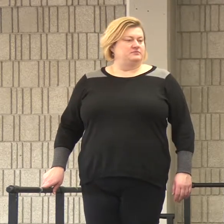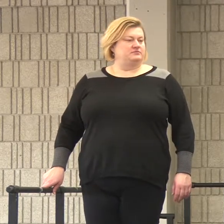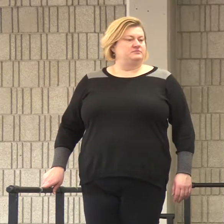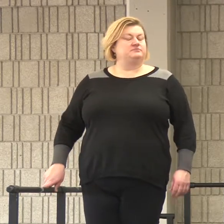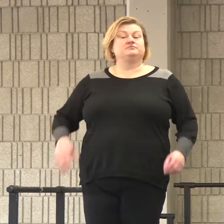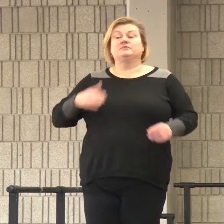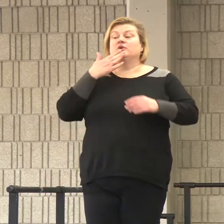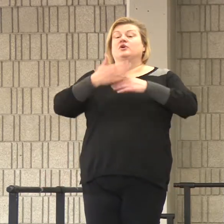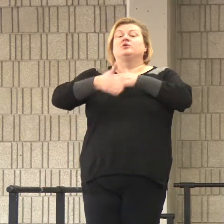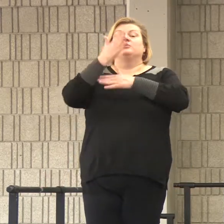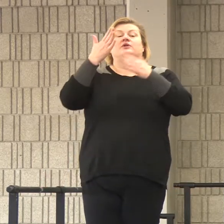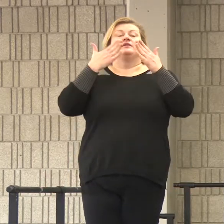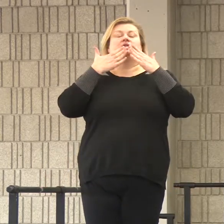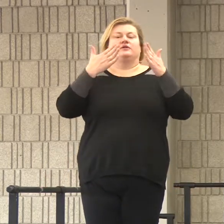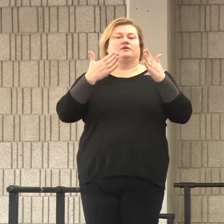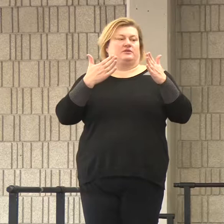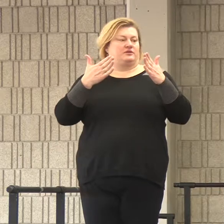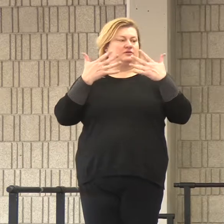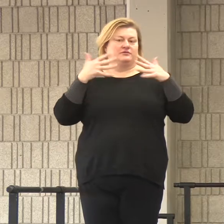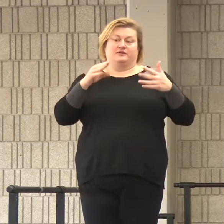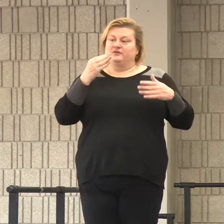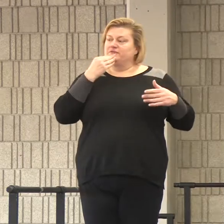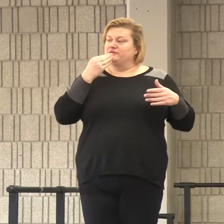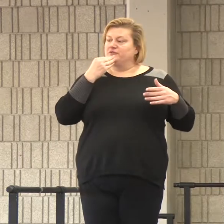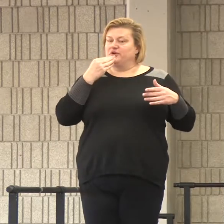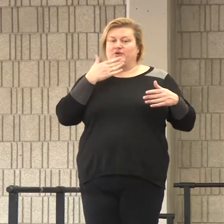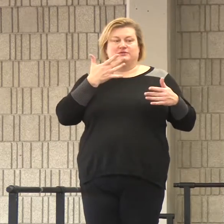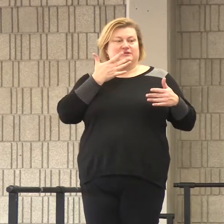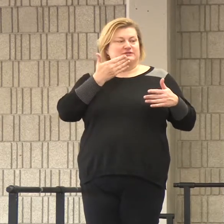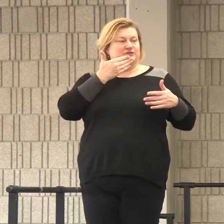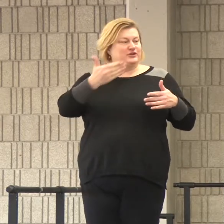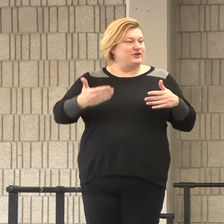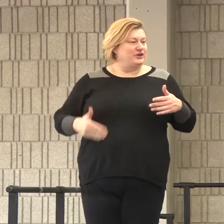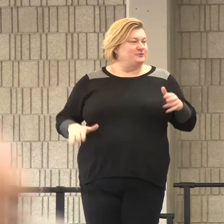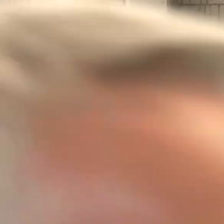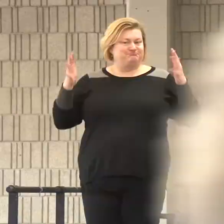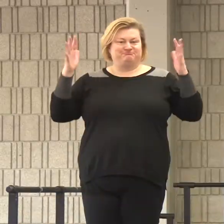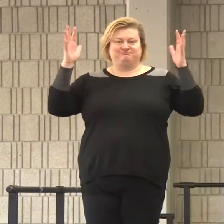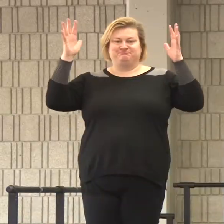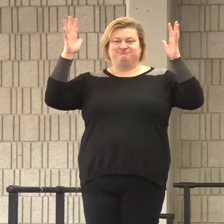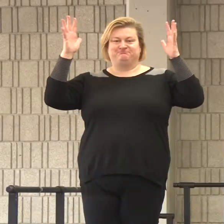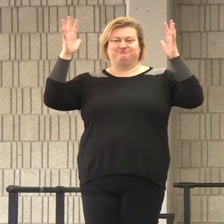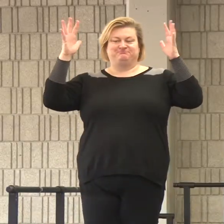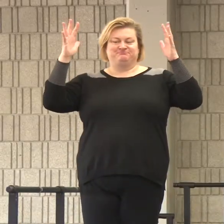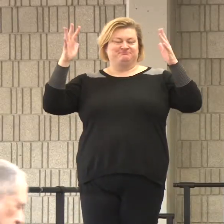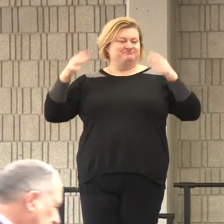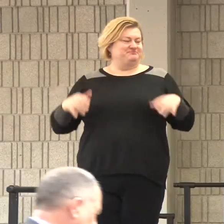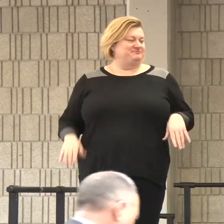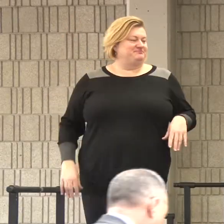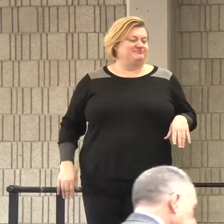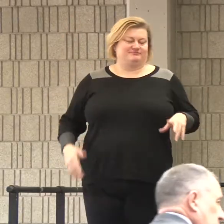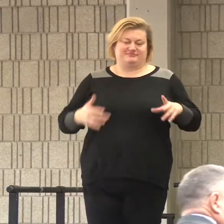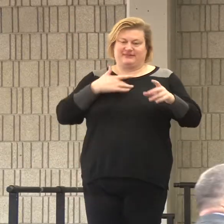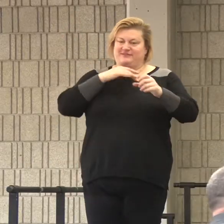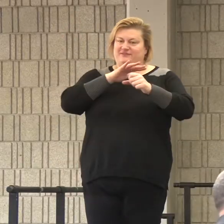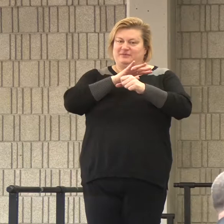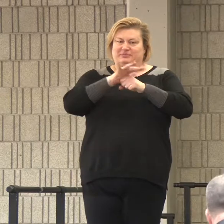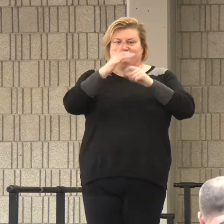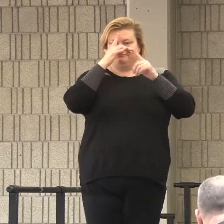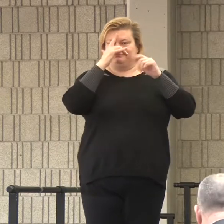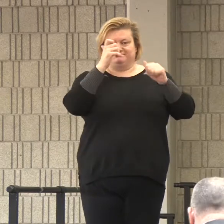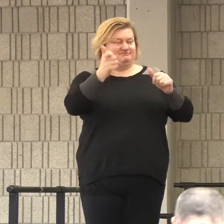Good morning. Thank you very much. How about that food? Was that food good? Yeah. There's still plenty more. Help